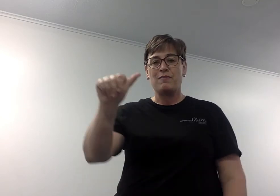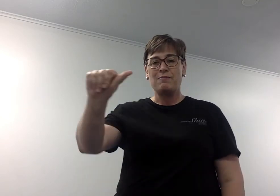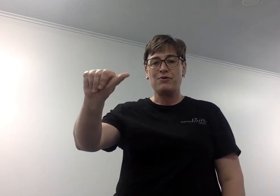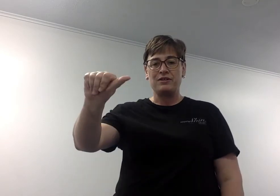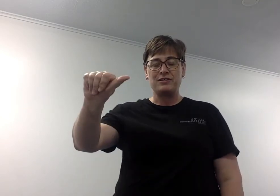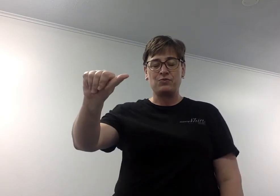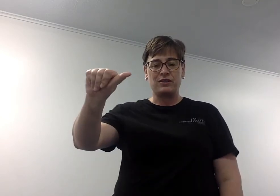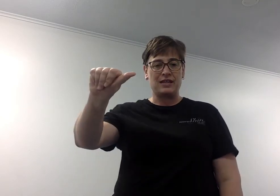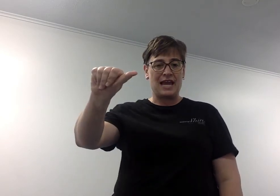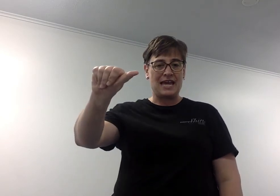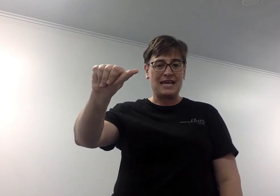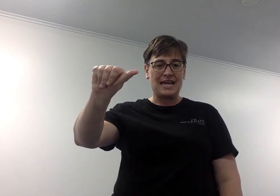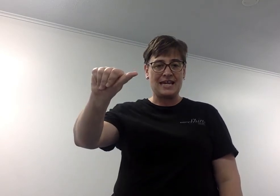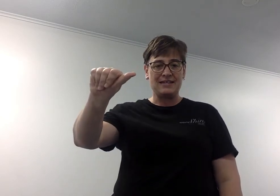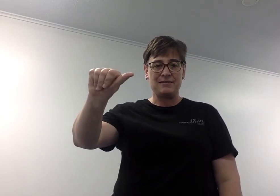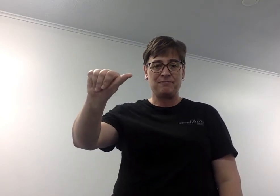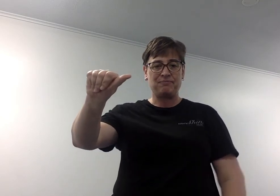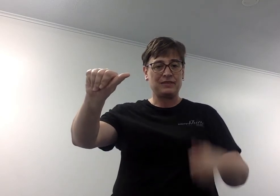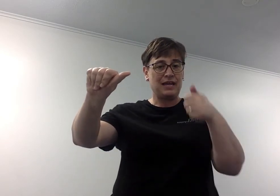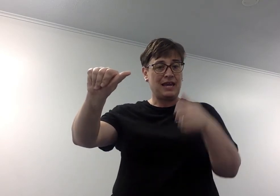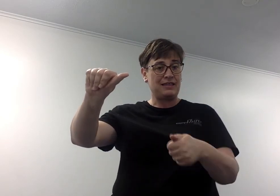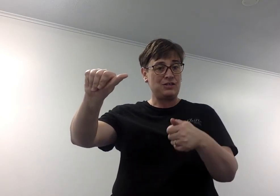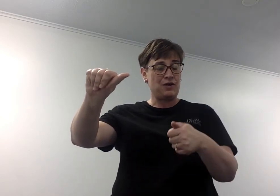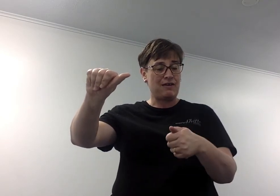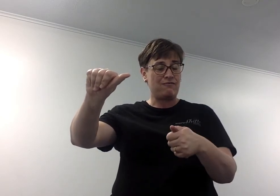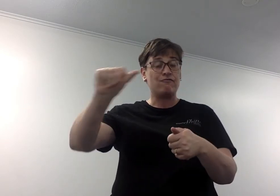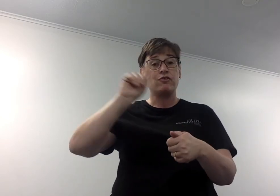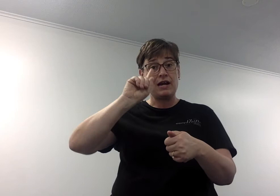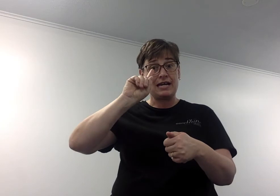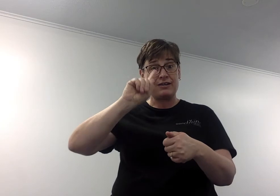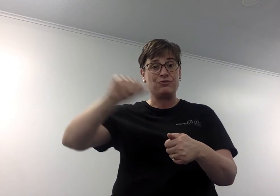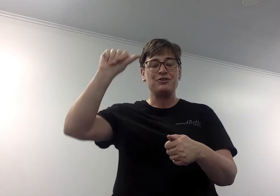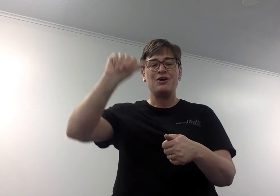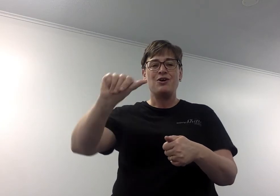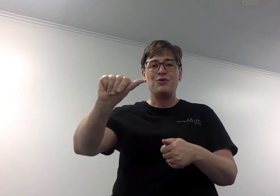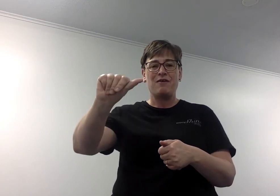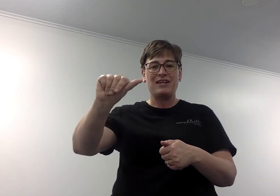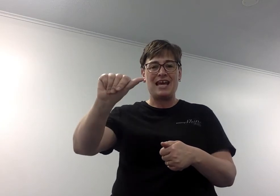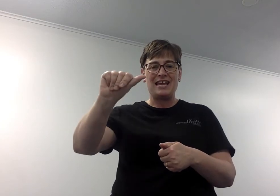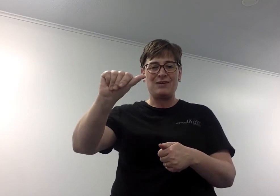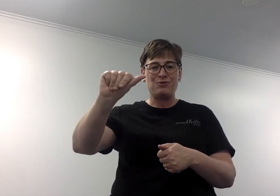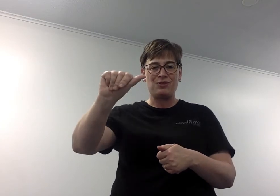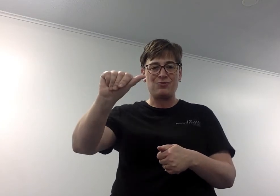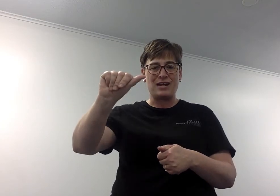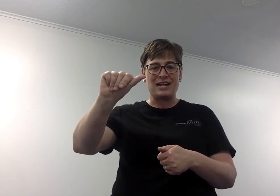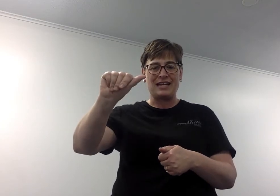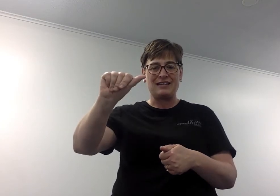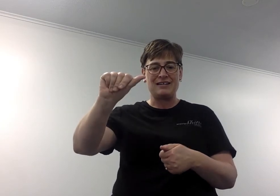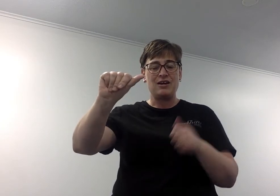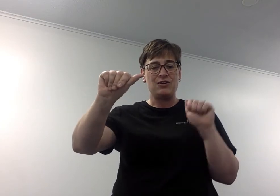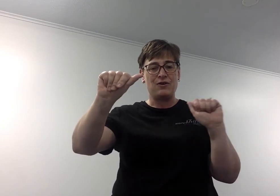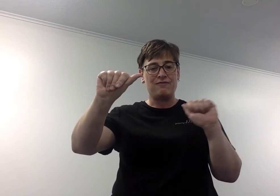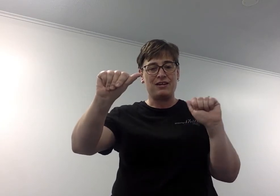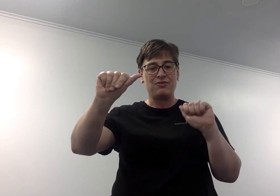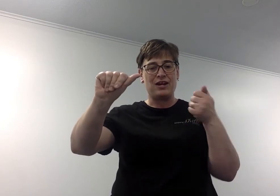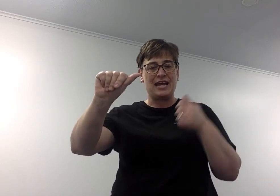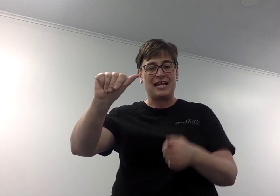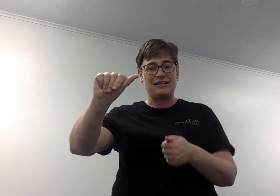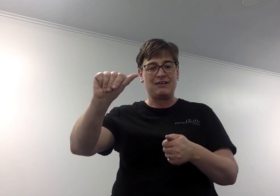Remember is with an A hand, and then you have, for right-handers, you have an A hand with your right hand. You have the other A hand down here